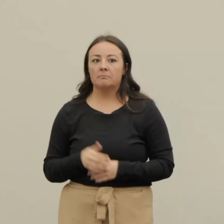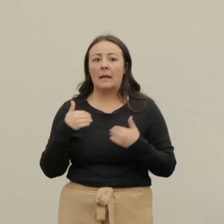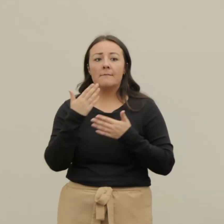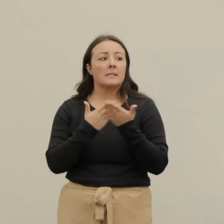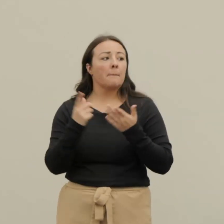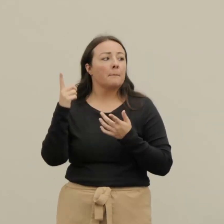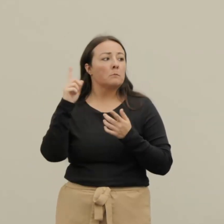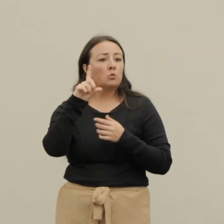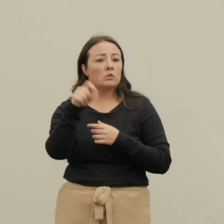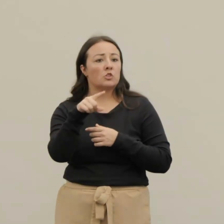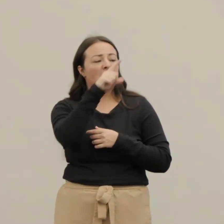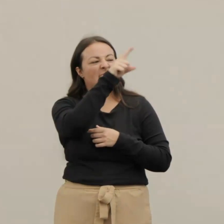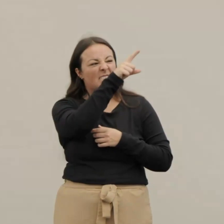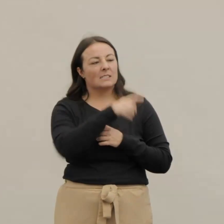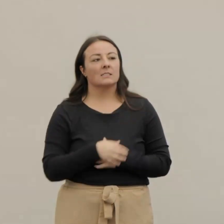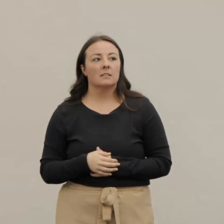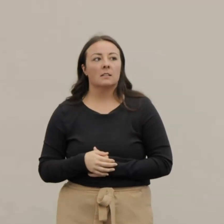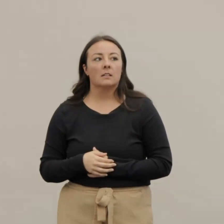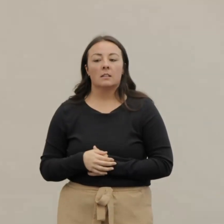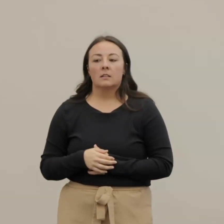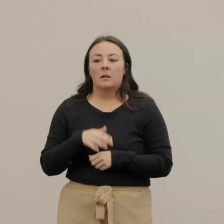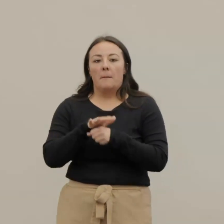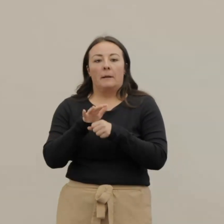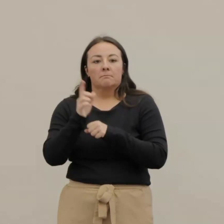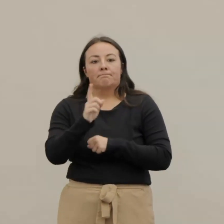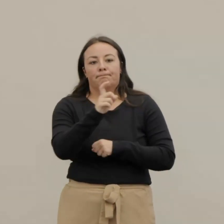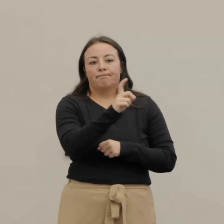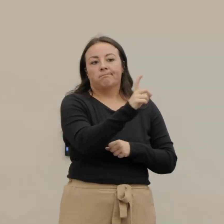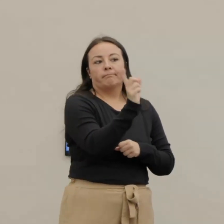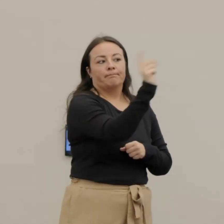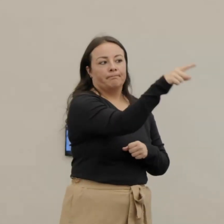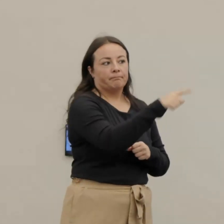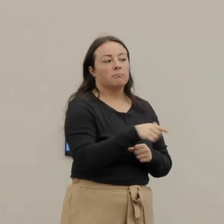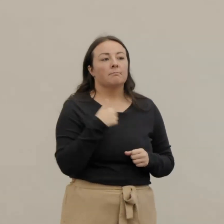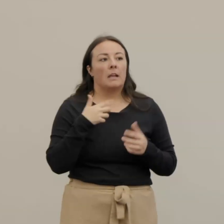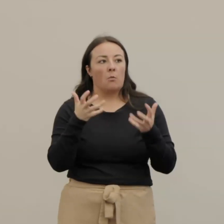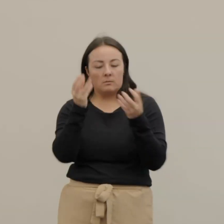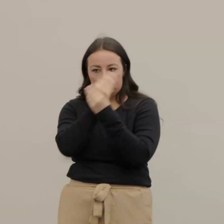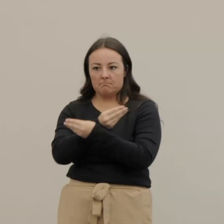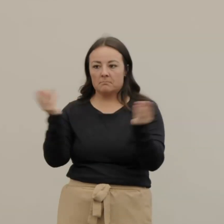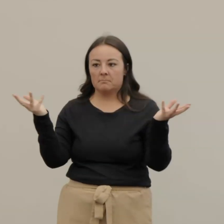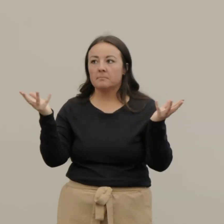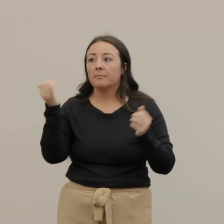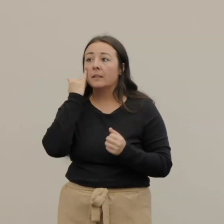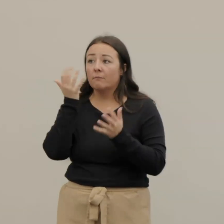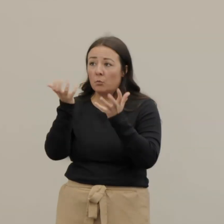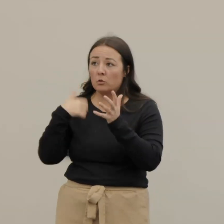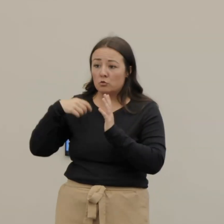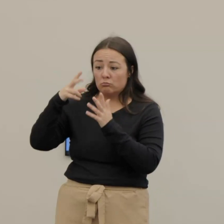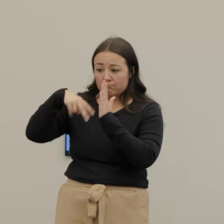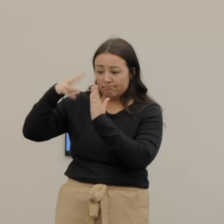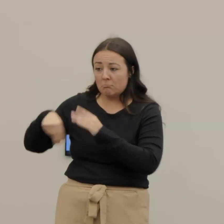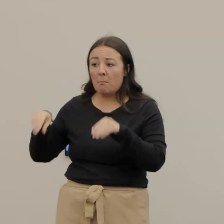over here in the corner. As microphones are making their way over there, I want to tell you, if you want to read more about